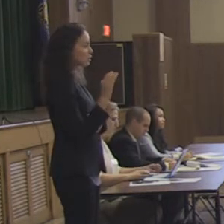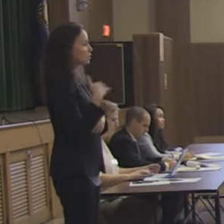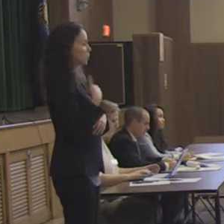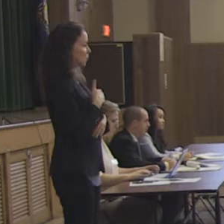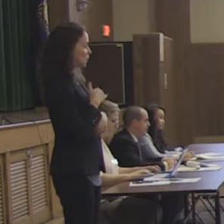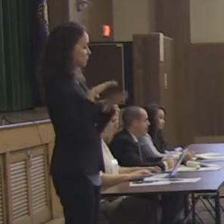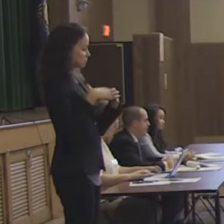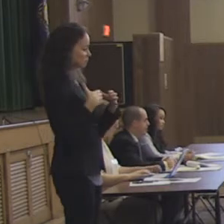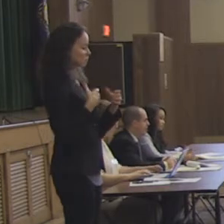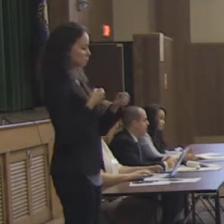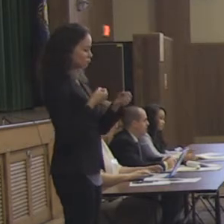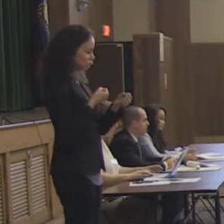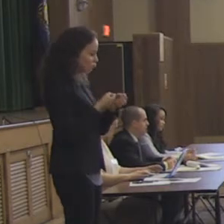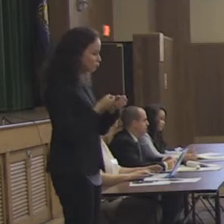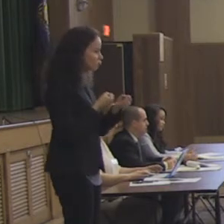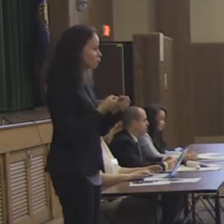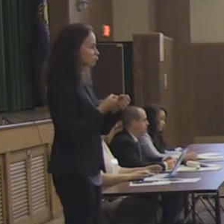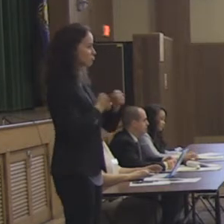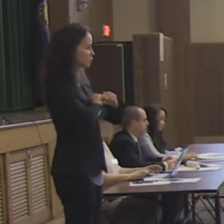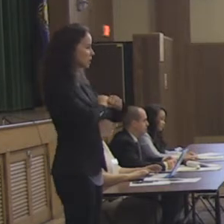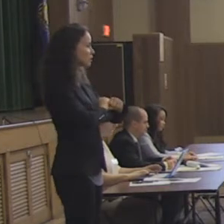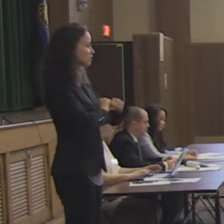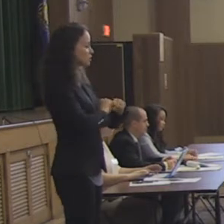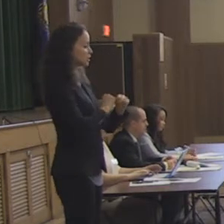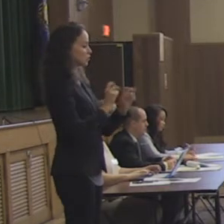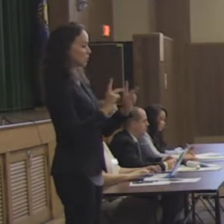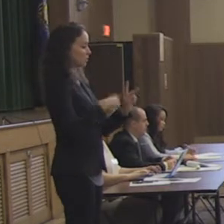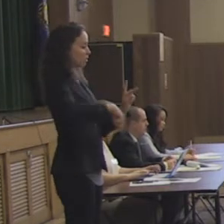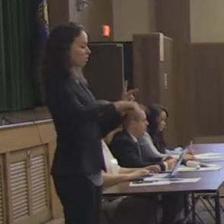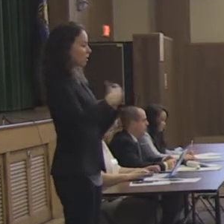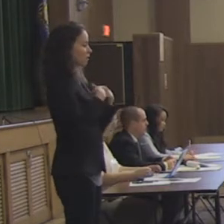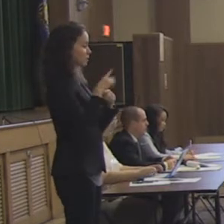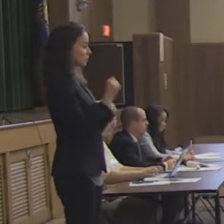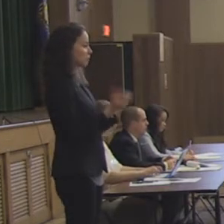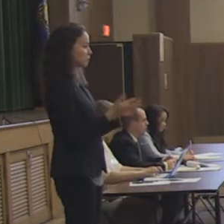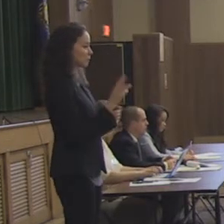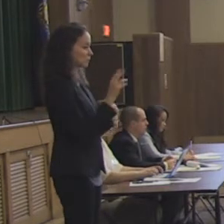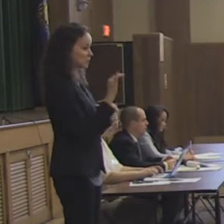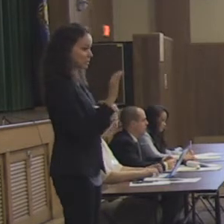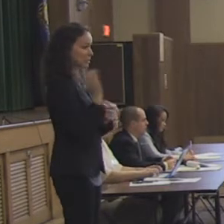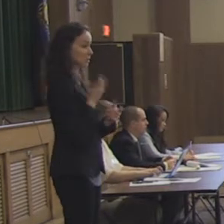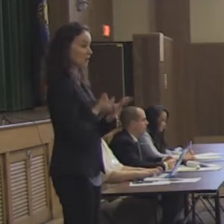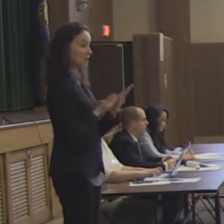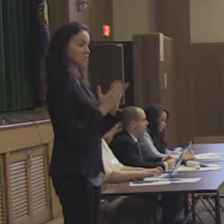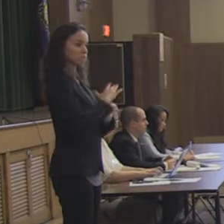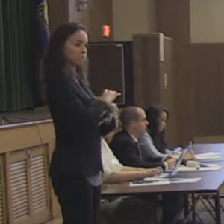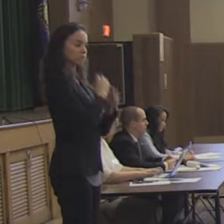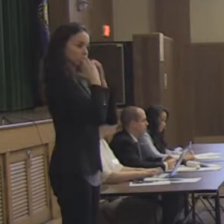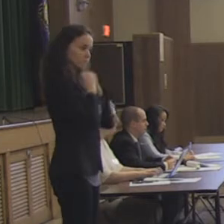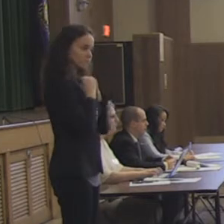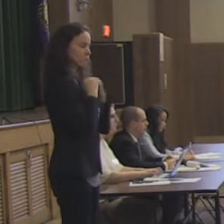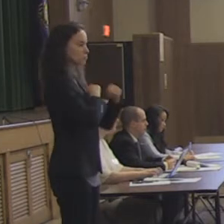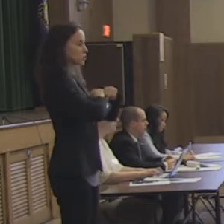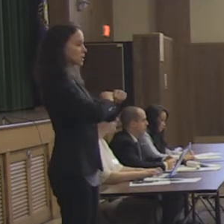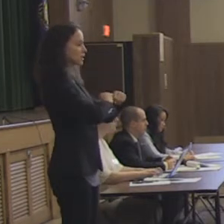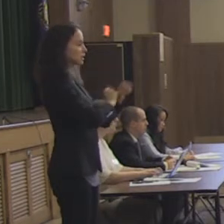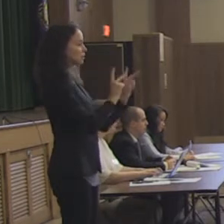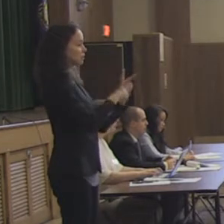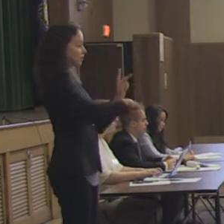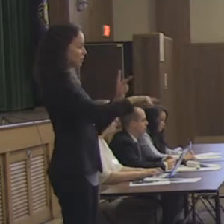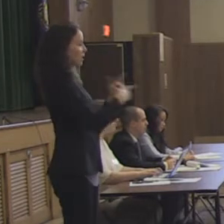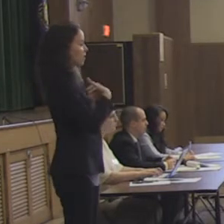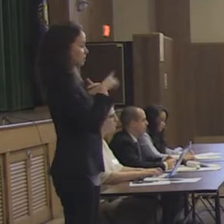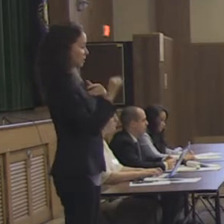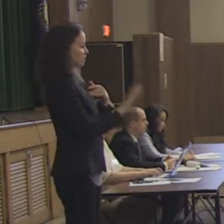advocacy agency for Wisconsinites with disabilities. And our priority is protecting the rights of individuals with